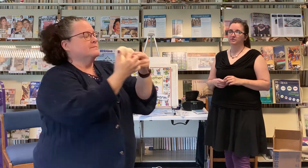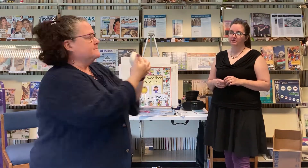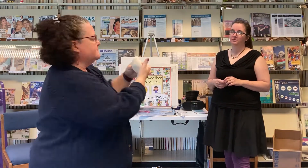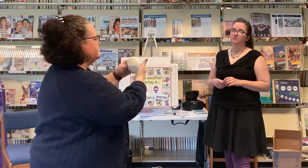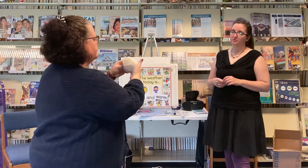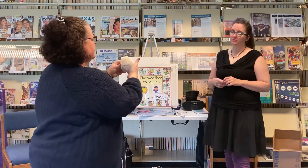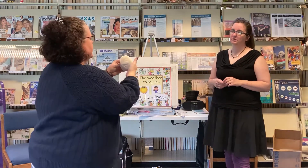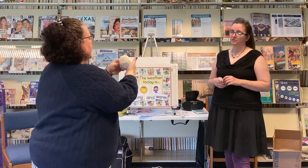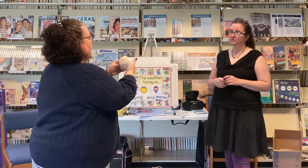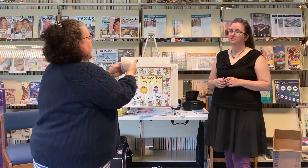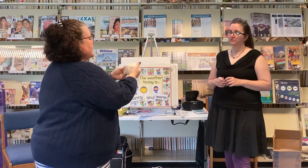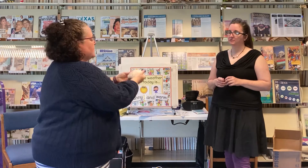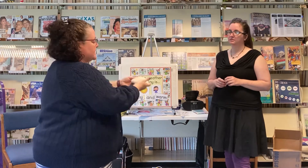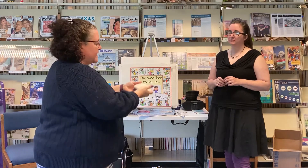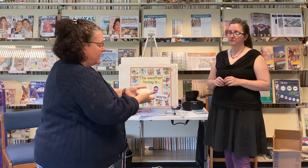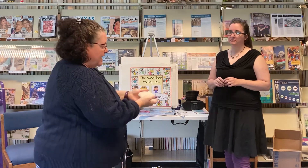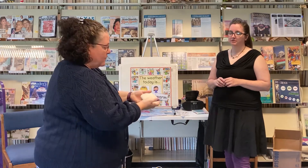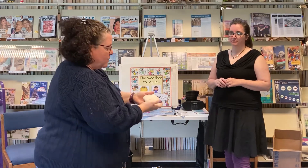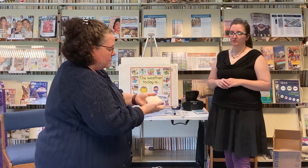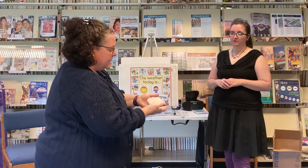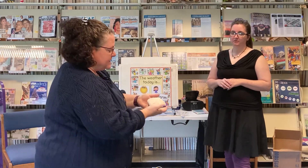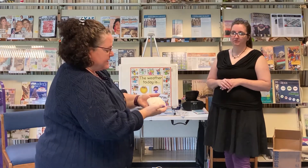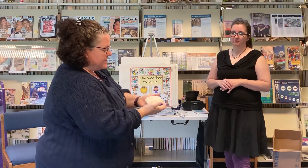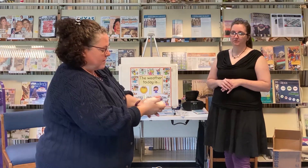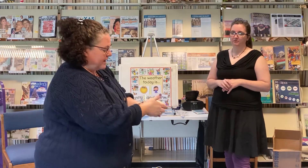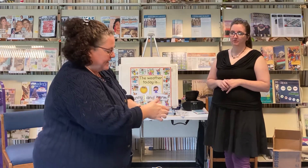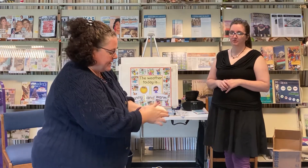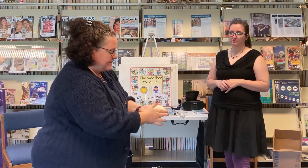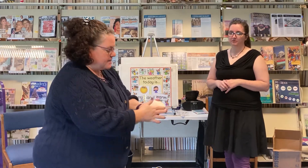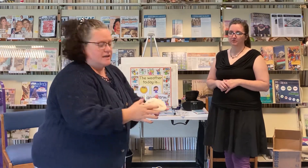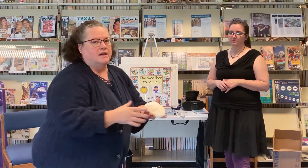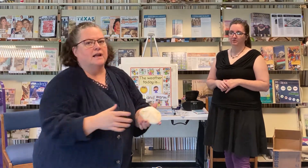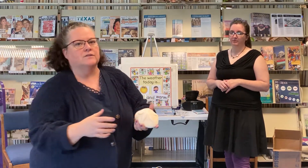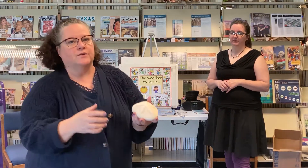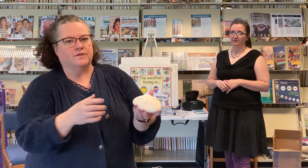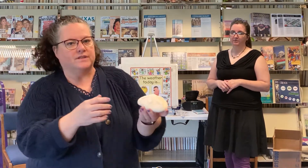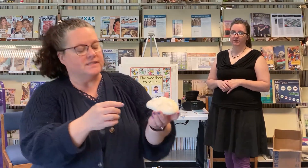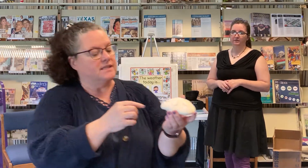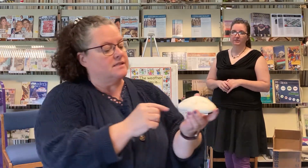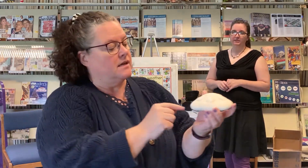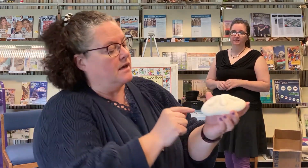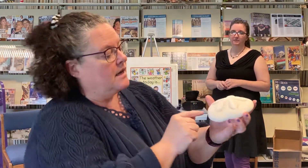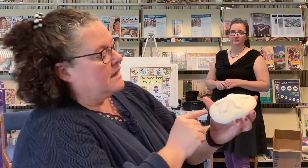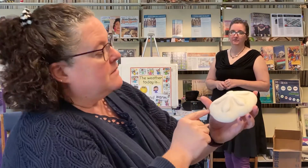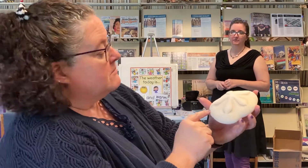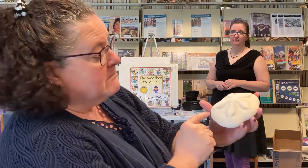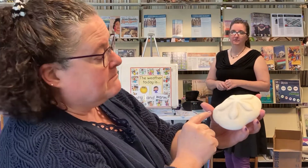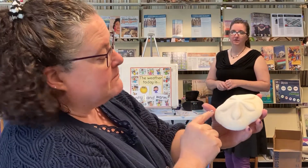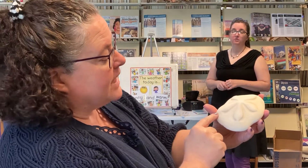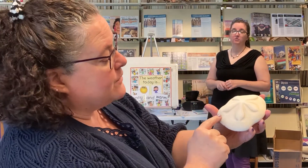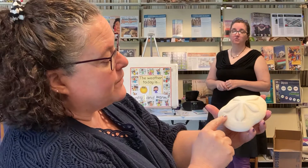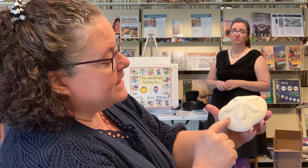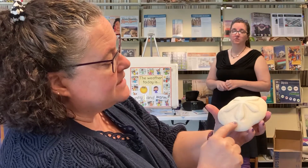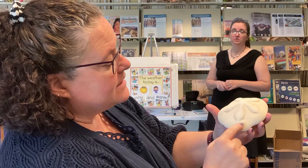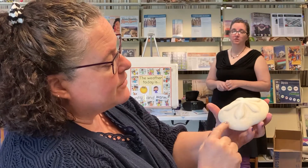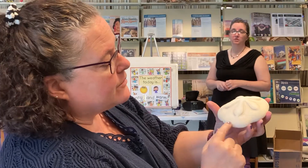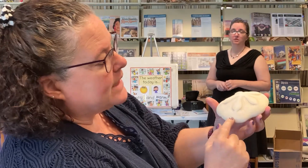Mm-hmm. Okay. And you can tell how old a sea star is. And I don't know if you can by see how this. Big it is? Mm-mm, by the rings that are around